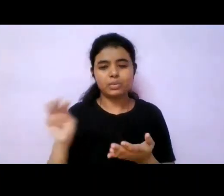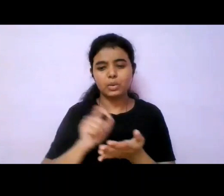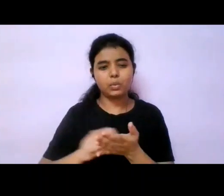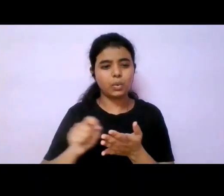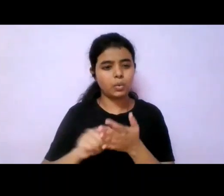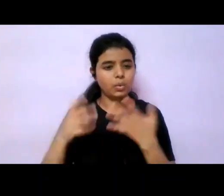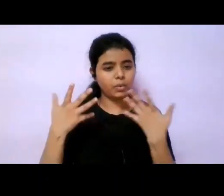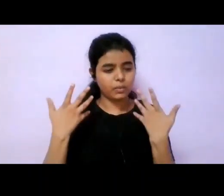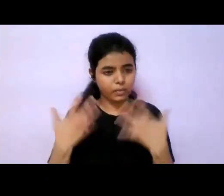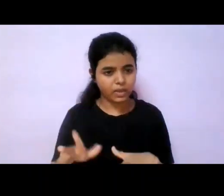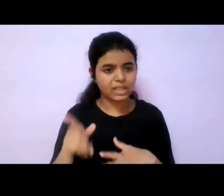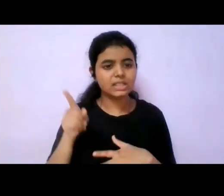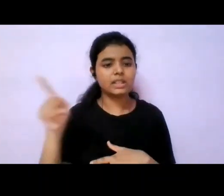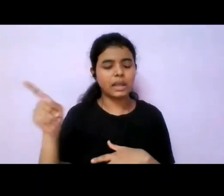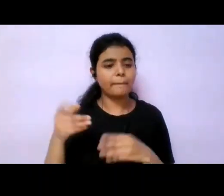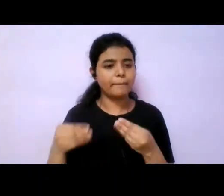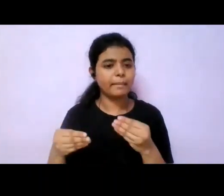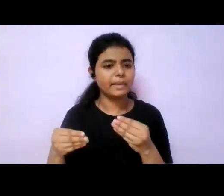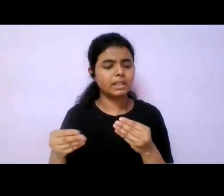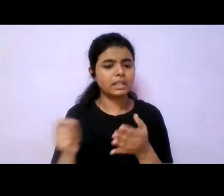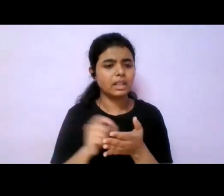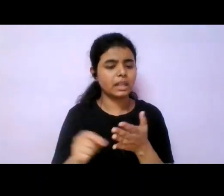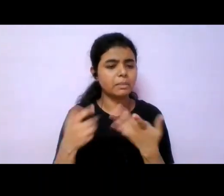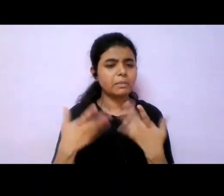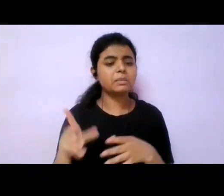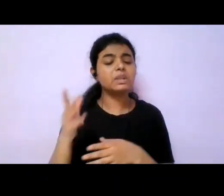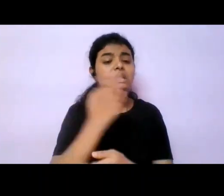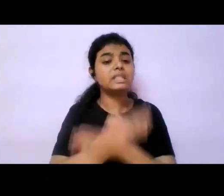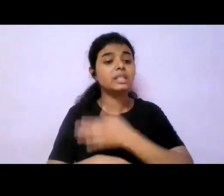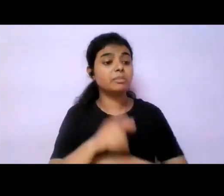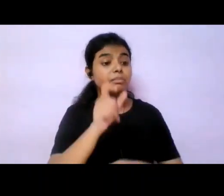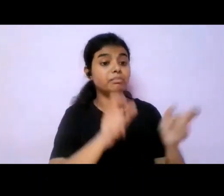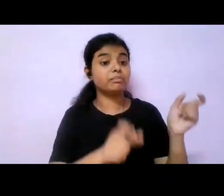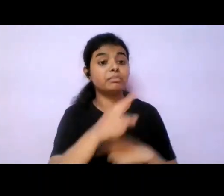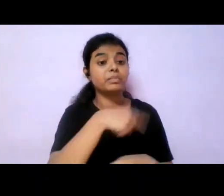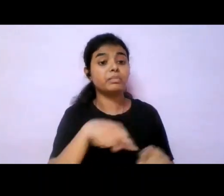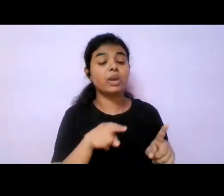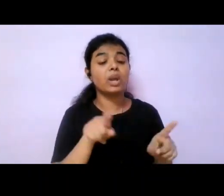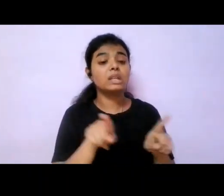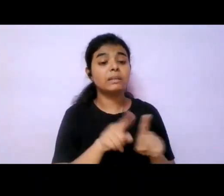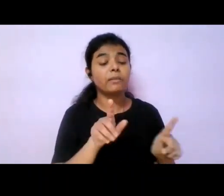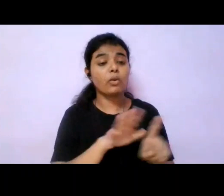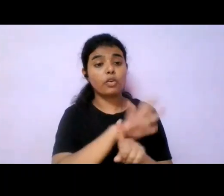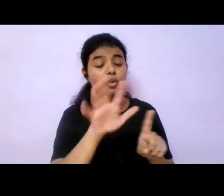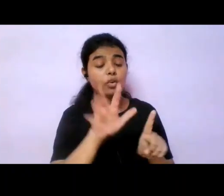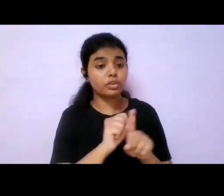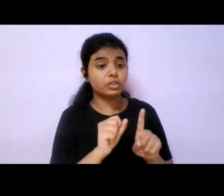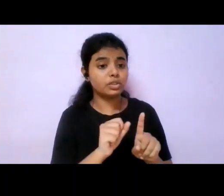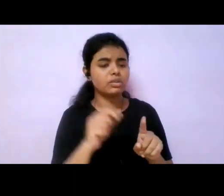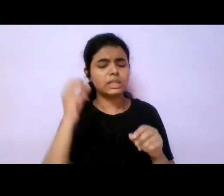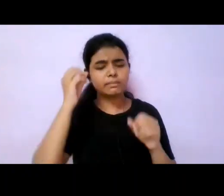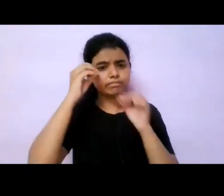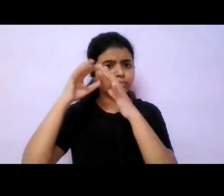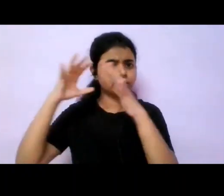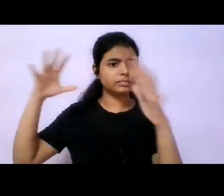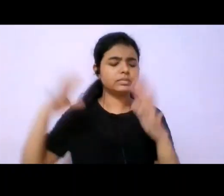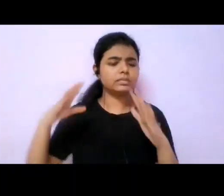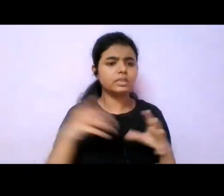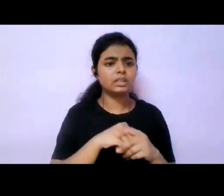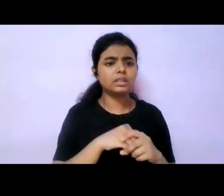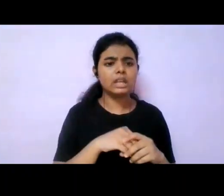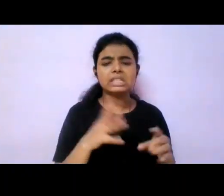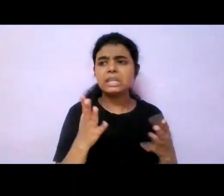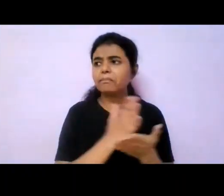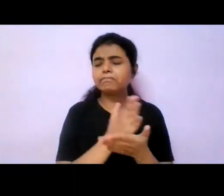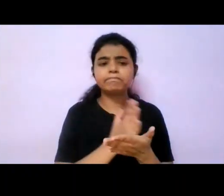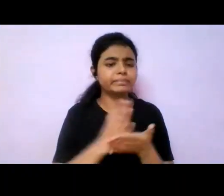the question, what would it mean to be a disabled person living in a cultural context, in an imaginary, where you are erased, where you